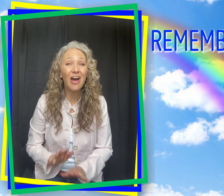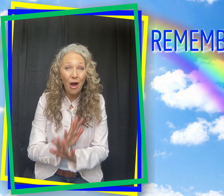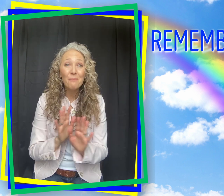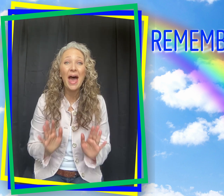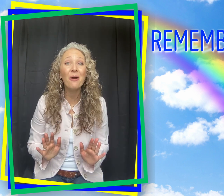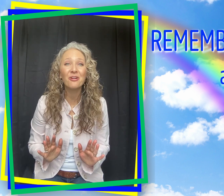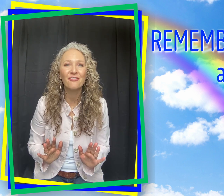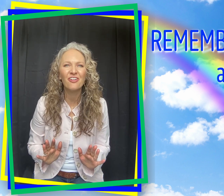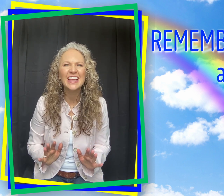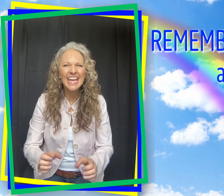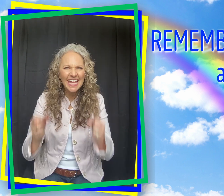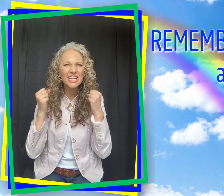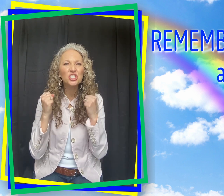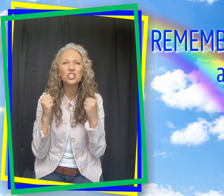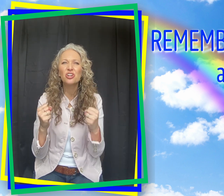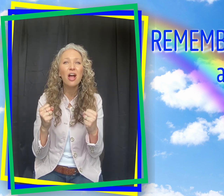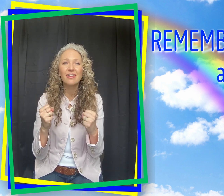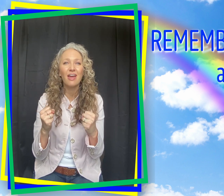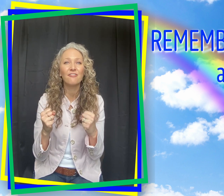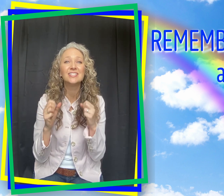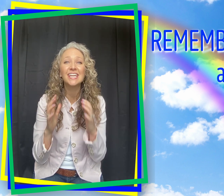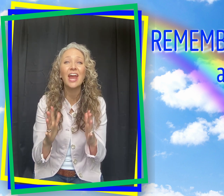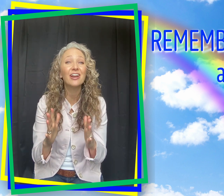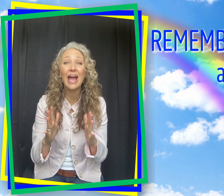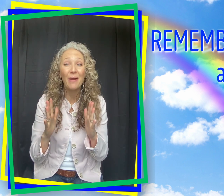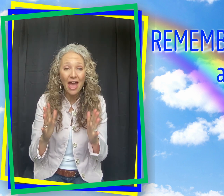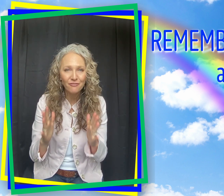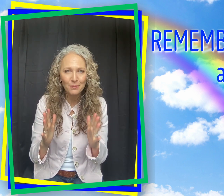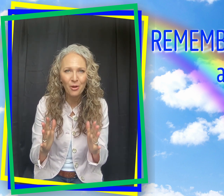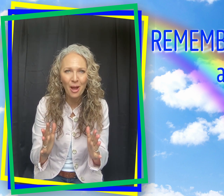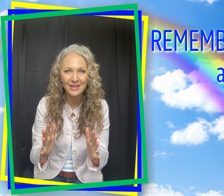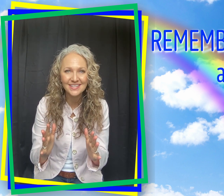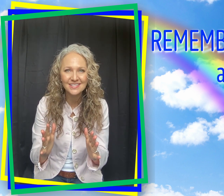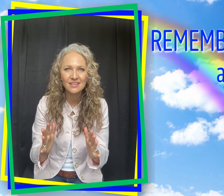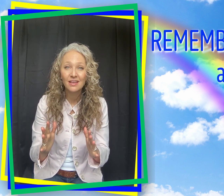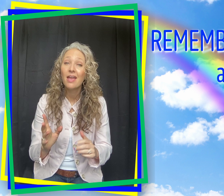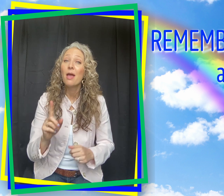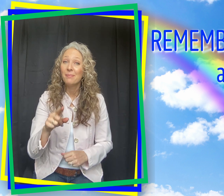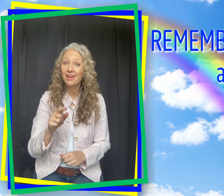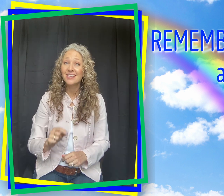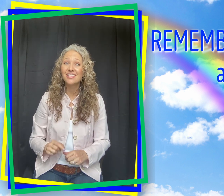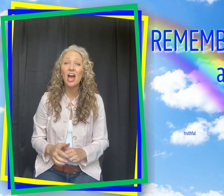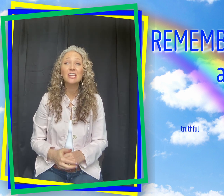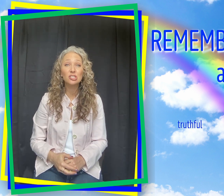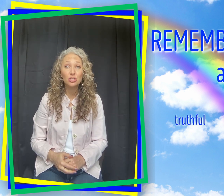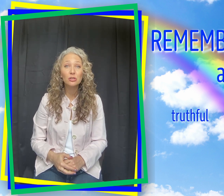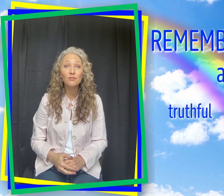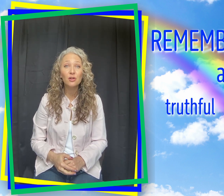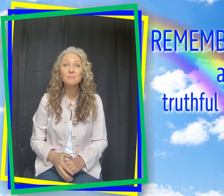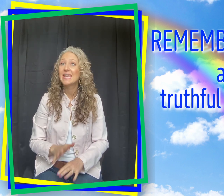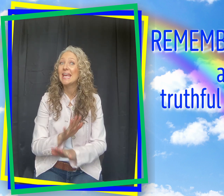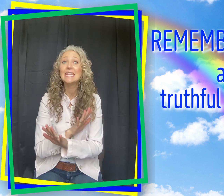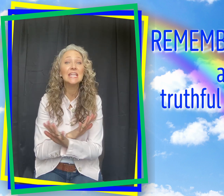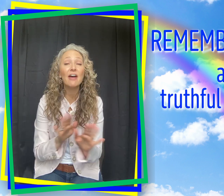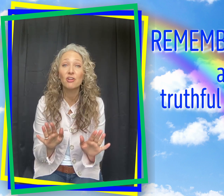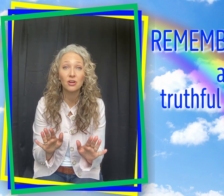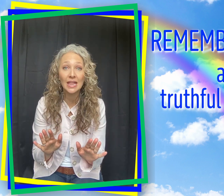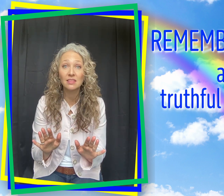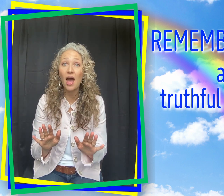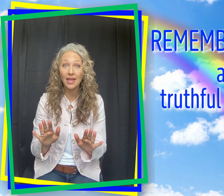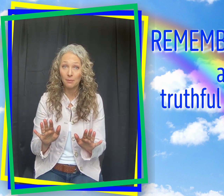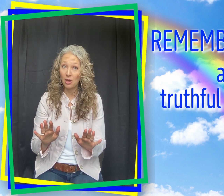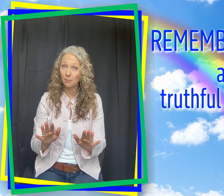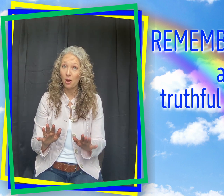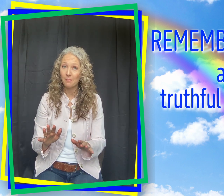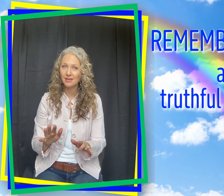God is all-powerful, he is strong enough to carry out every promise. Because God is truthful, he never